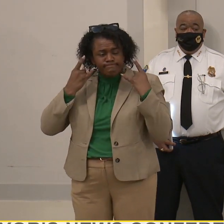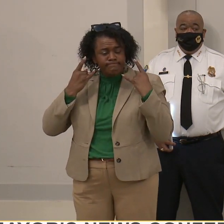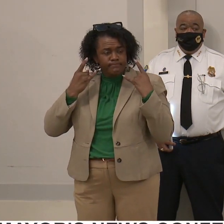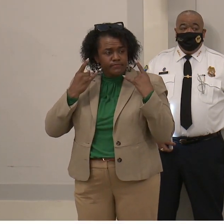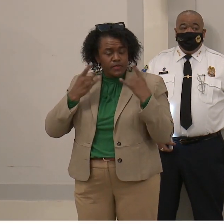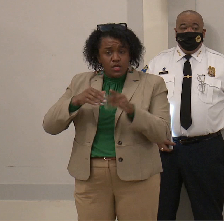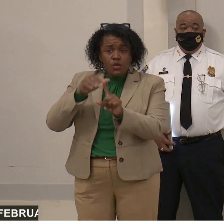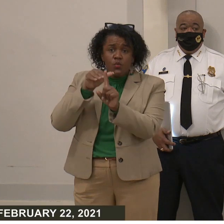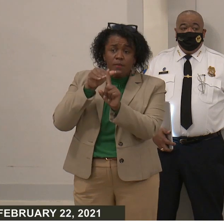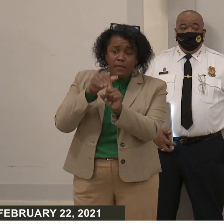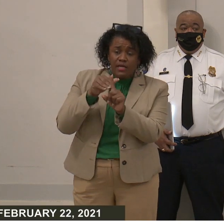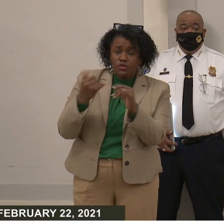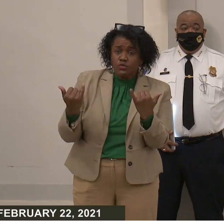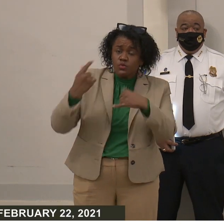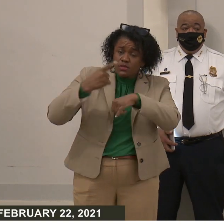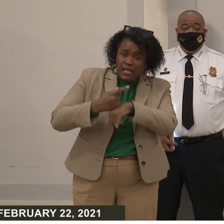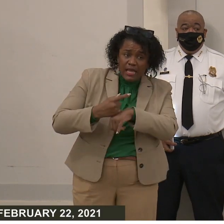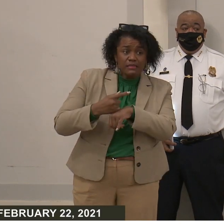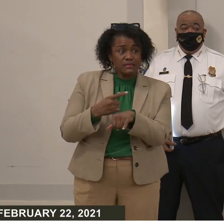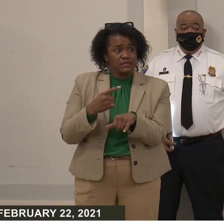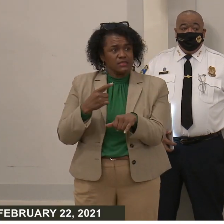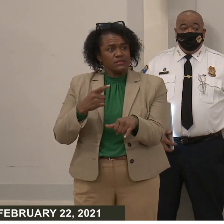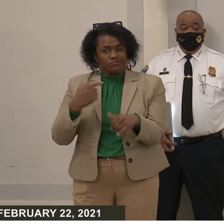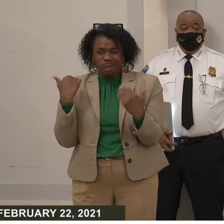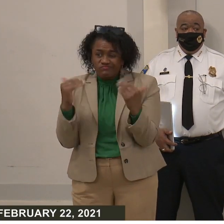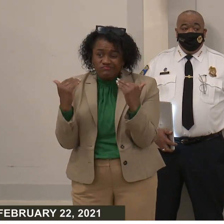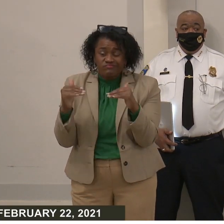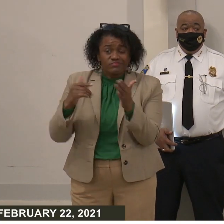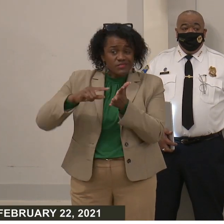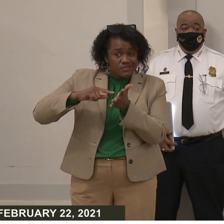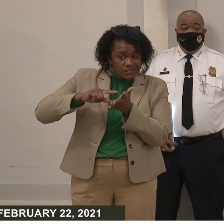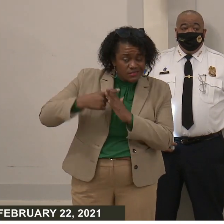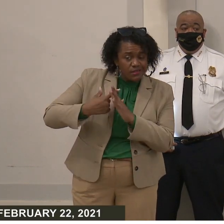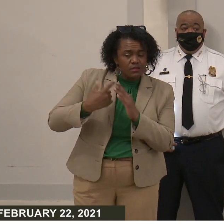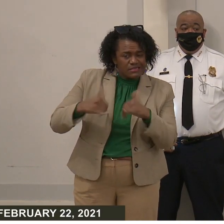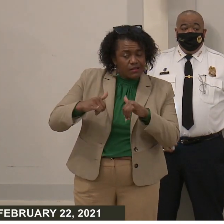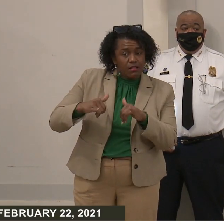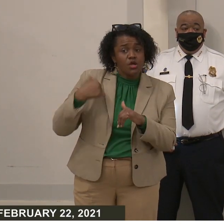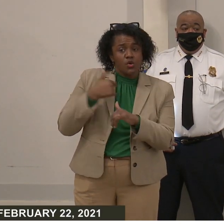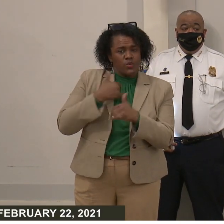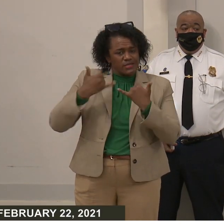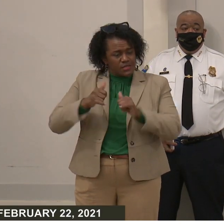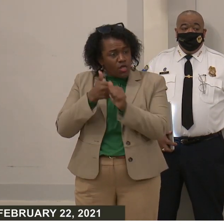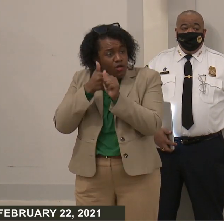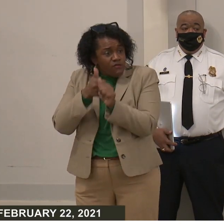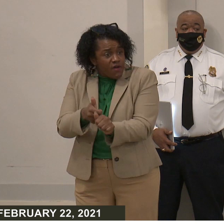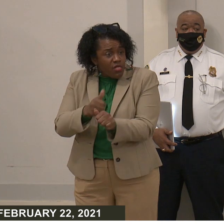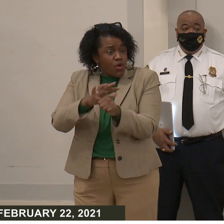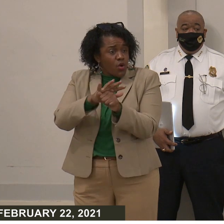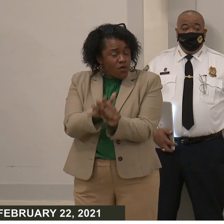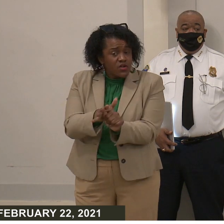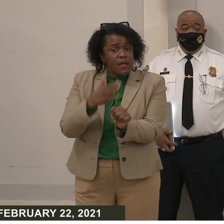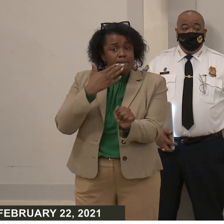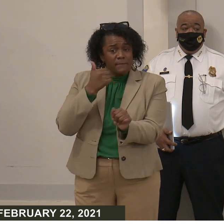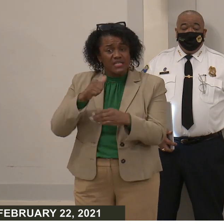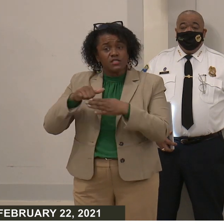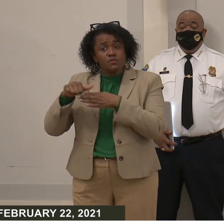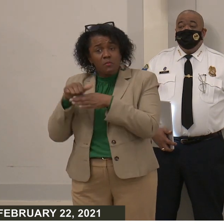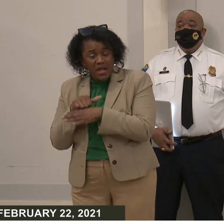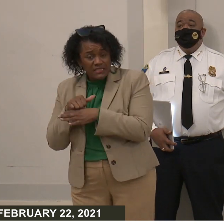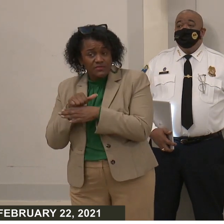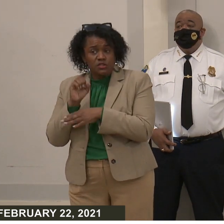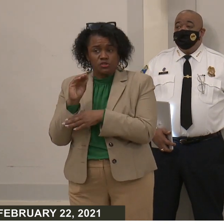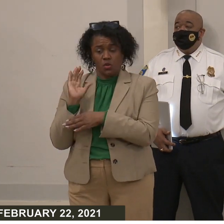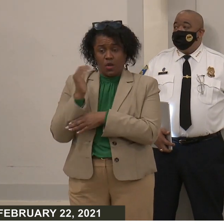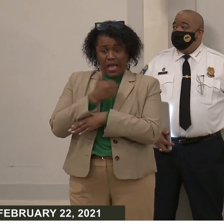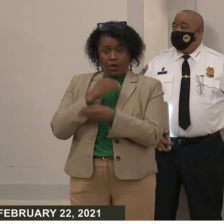As a reminder, with today's easing of certain restrictions, residents should continue to adhere to COVID-19 best practices so that our data continues